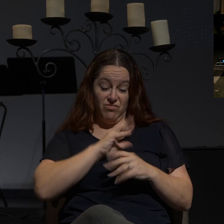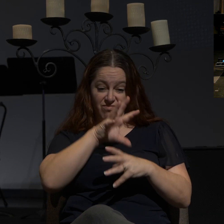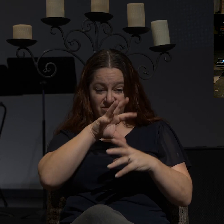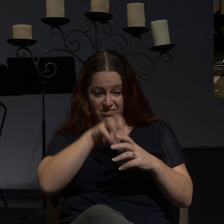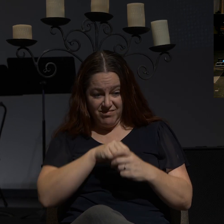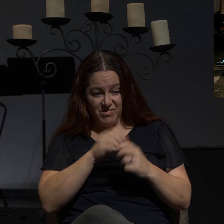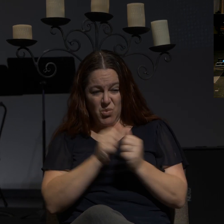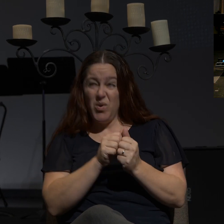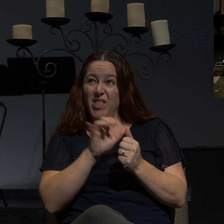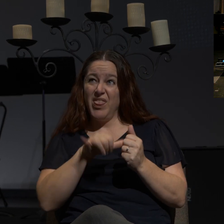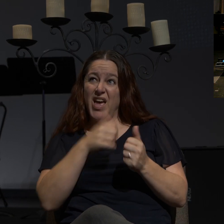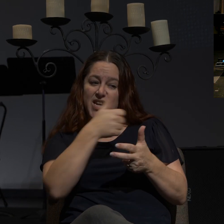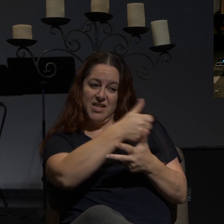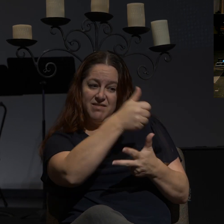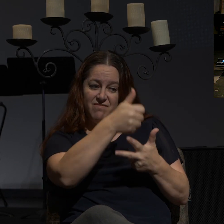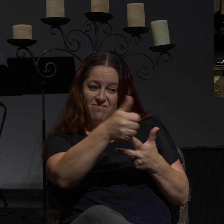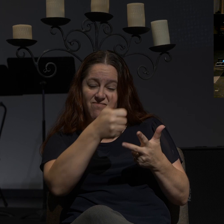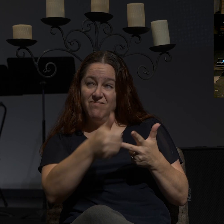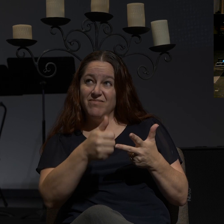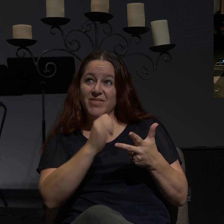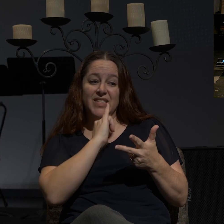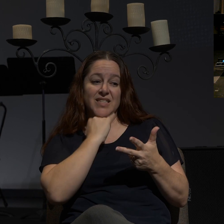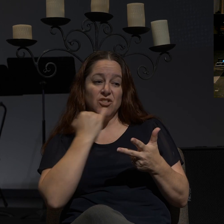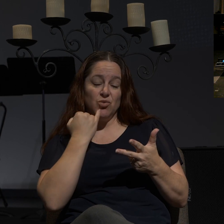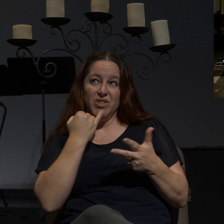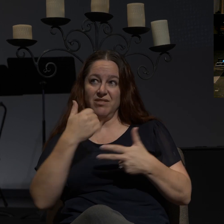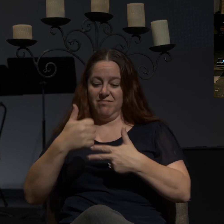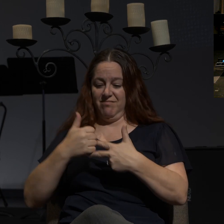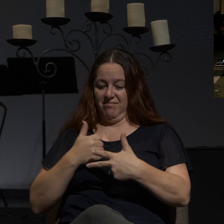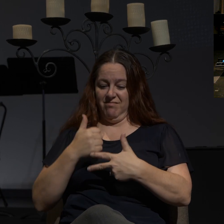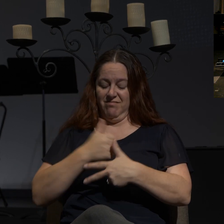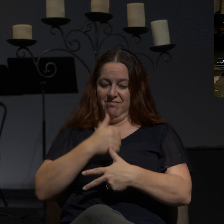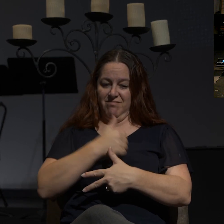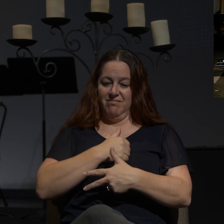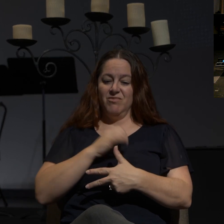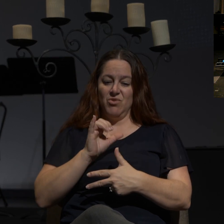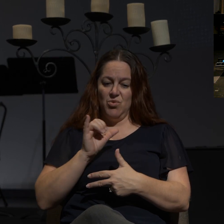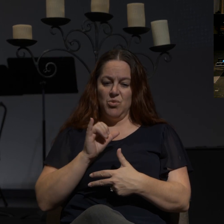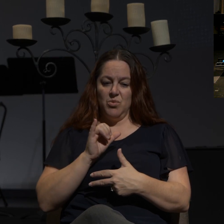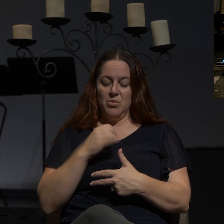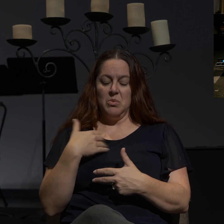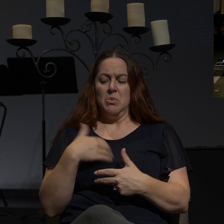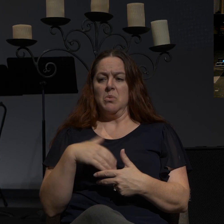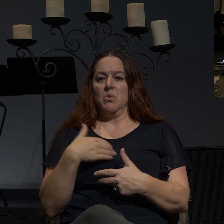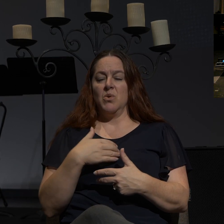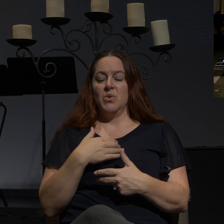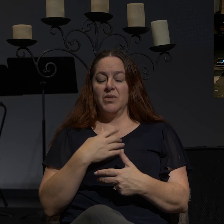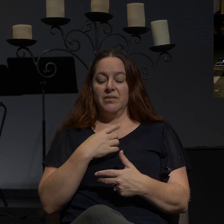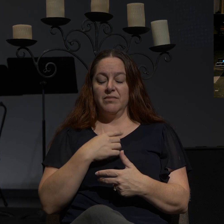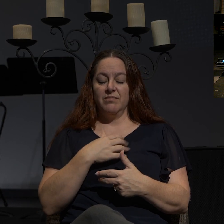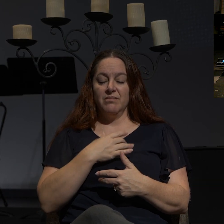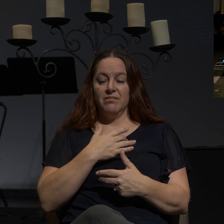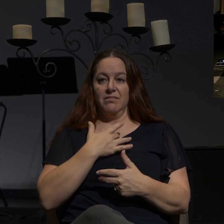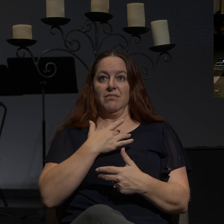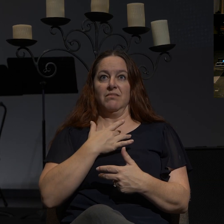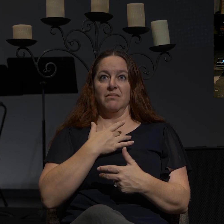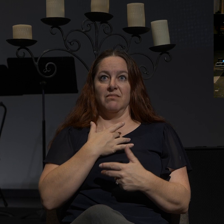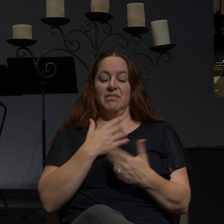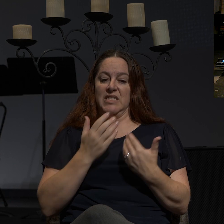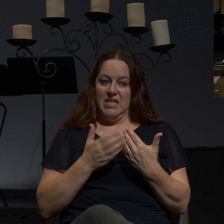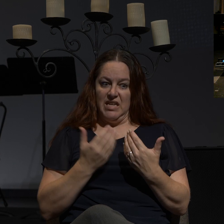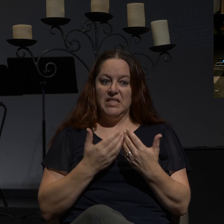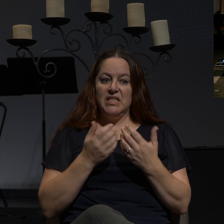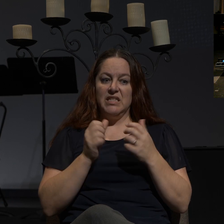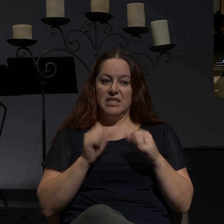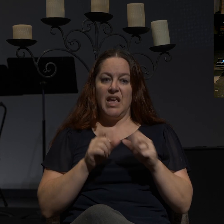of the accusations you made against Israel. And it's sobering to think about how easy it is to slide away, how